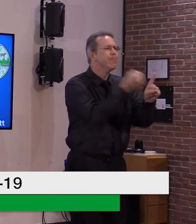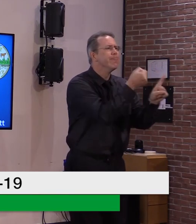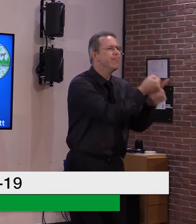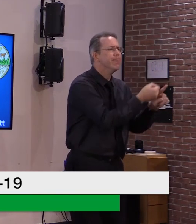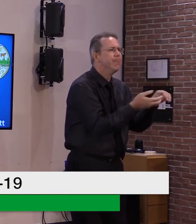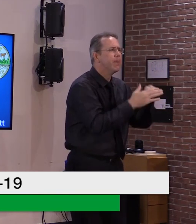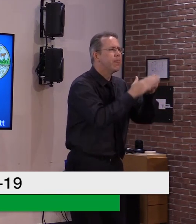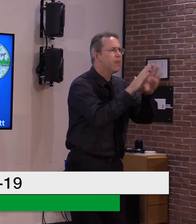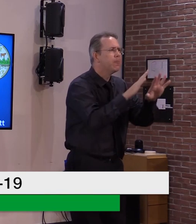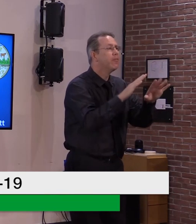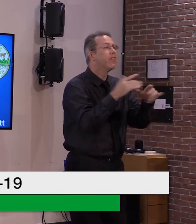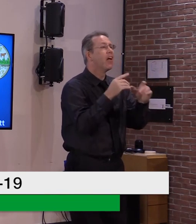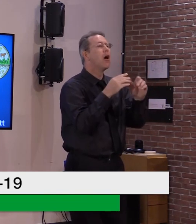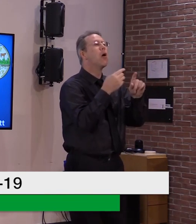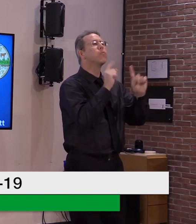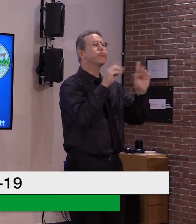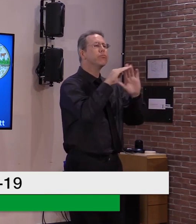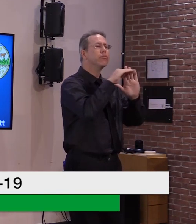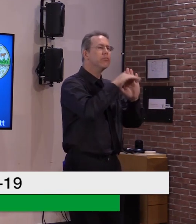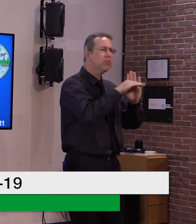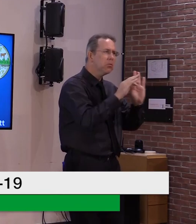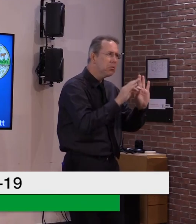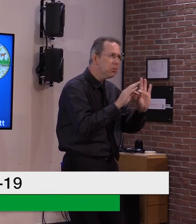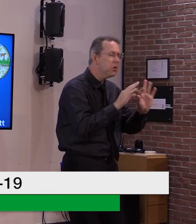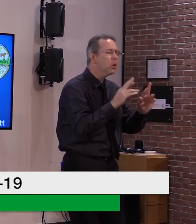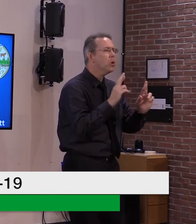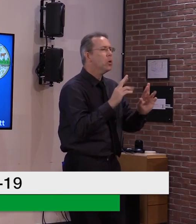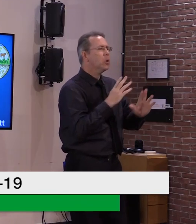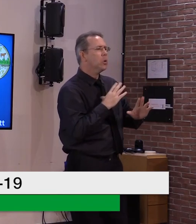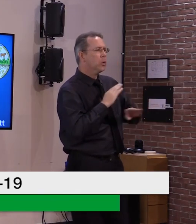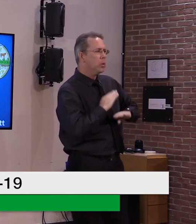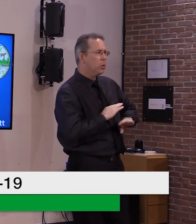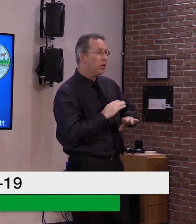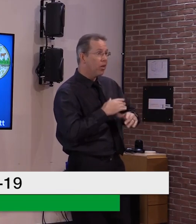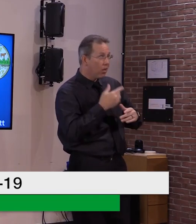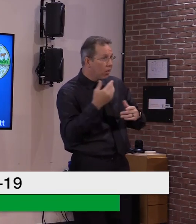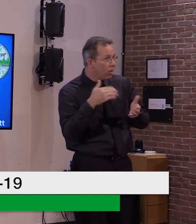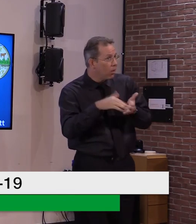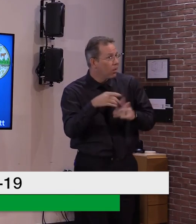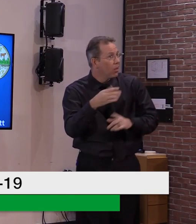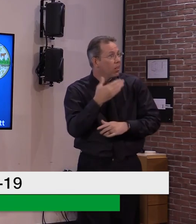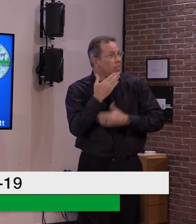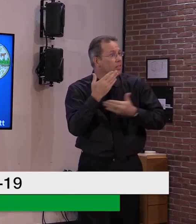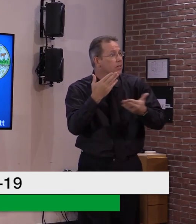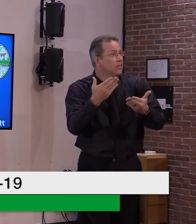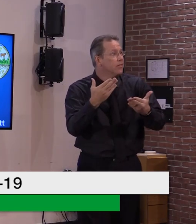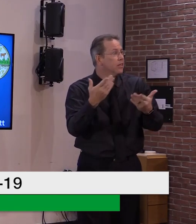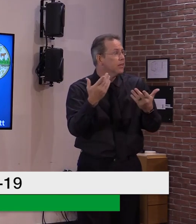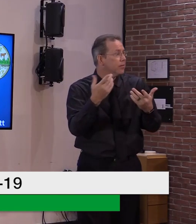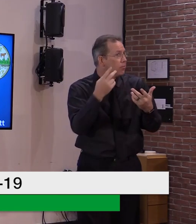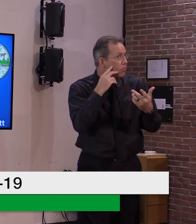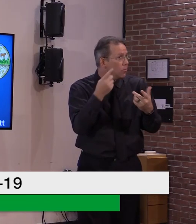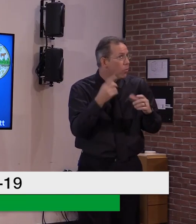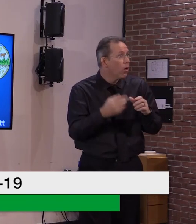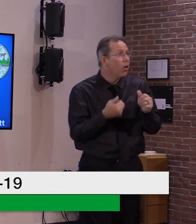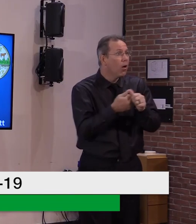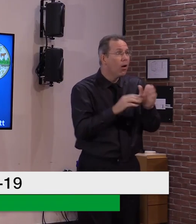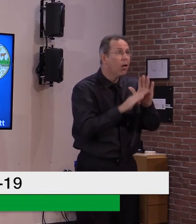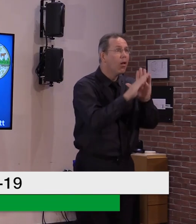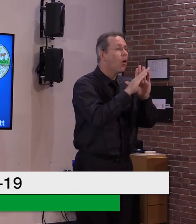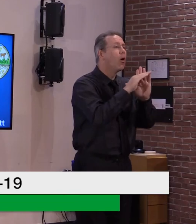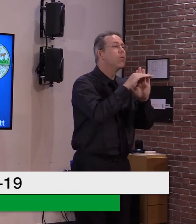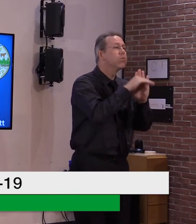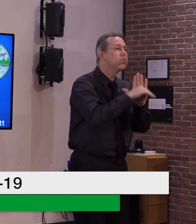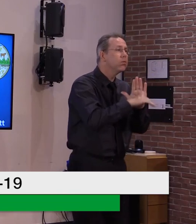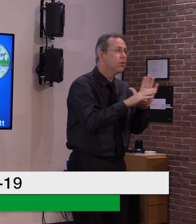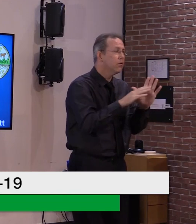little bit we'll see if this is a trend or not so again i'm hopeful that we don't see that rise but we